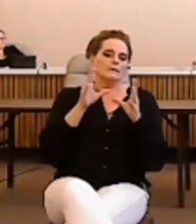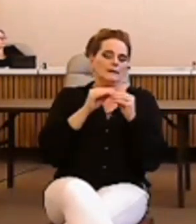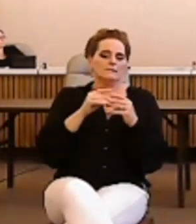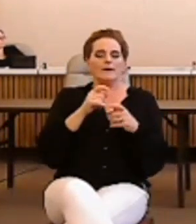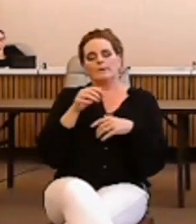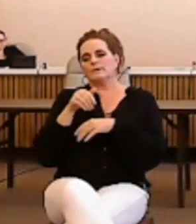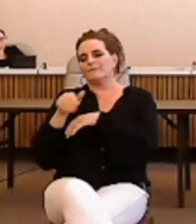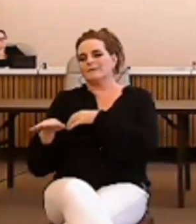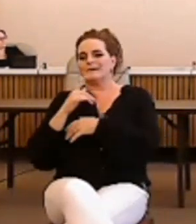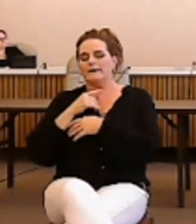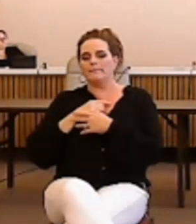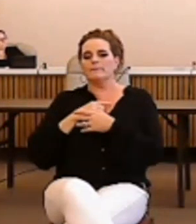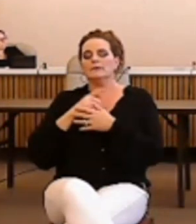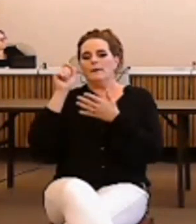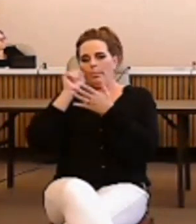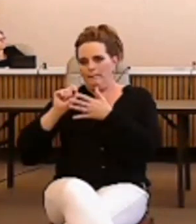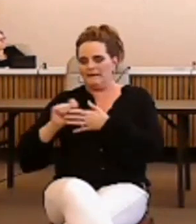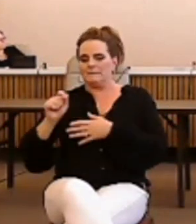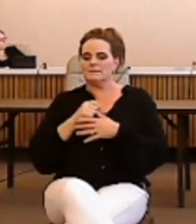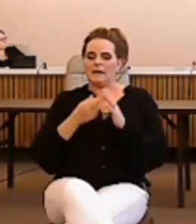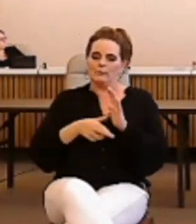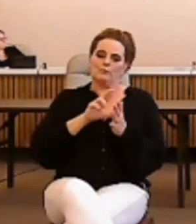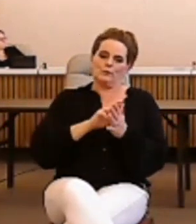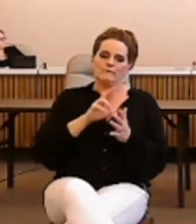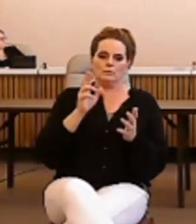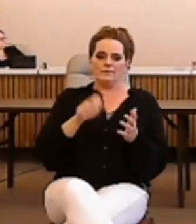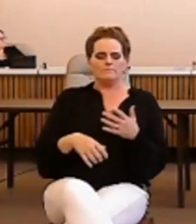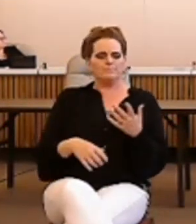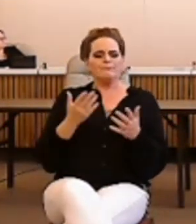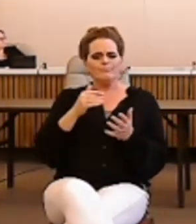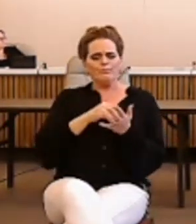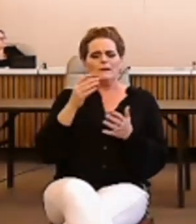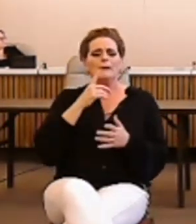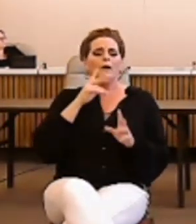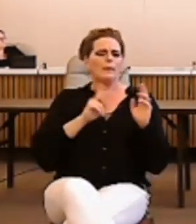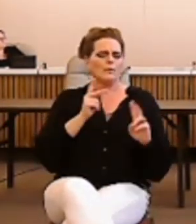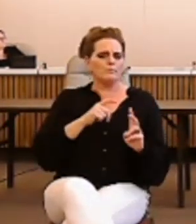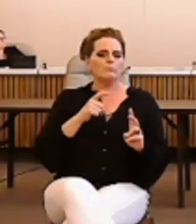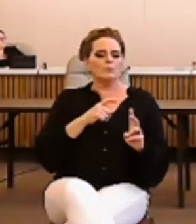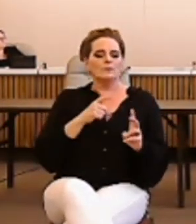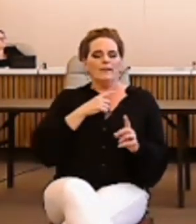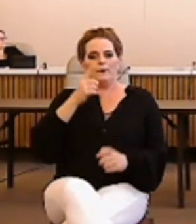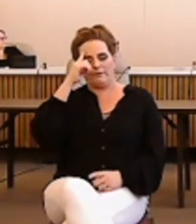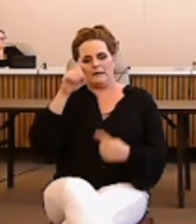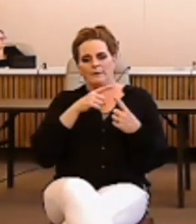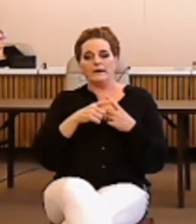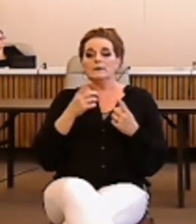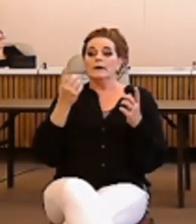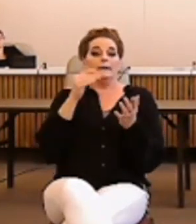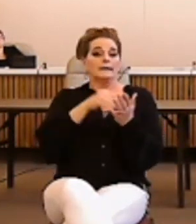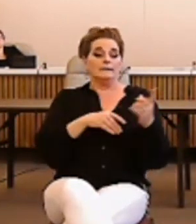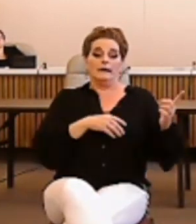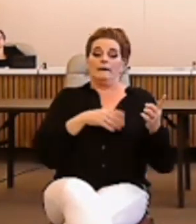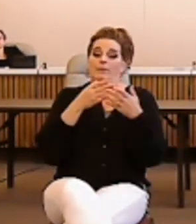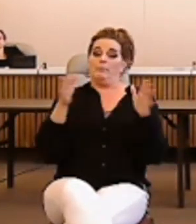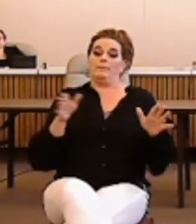send him the minutes that cover that. Because again, there were a lot of people speaking to that effect. And again, if anybody out there in the public wants to